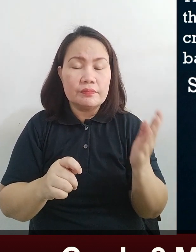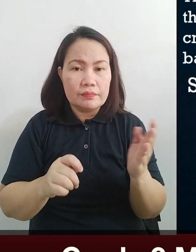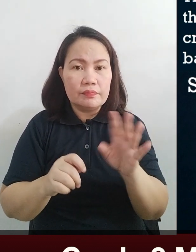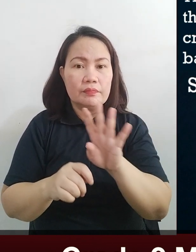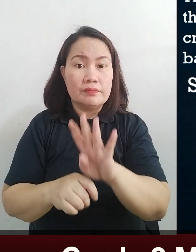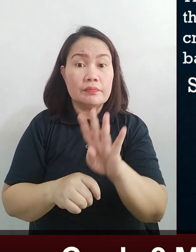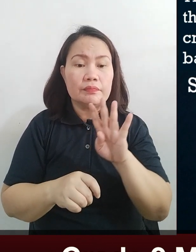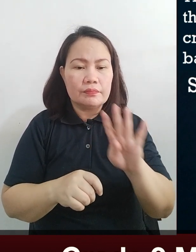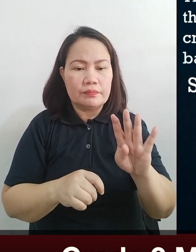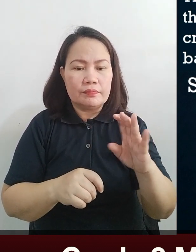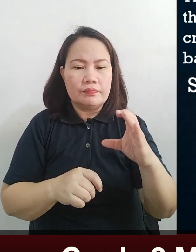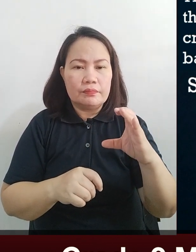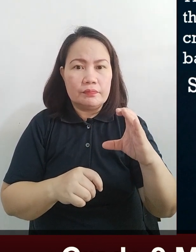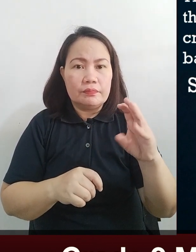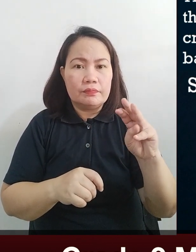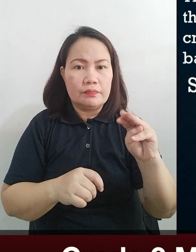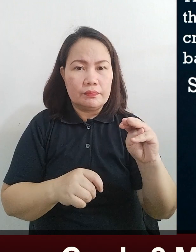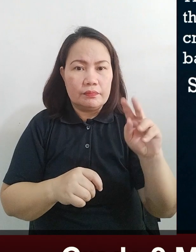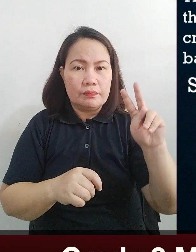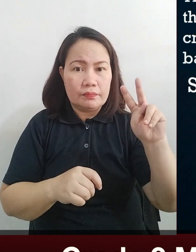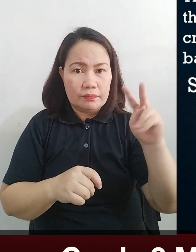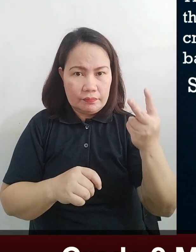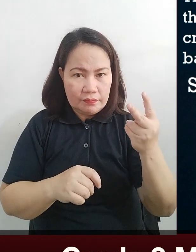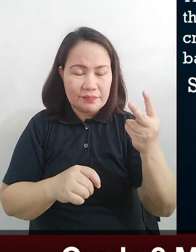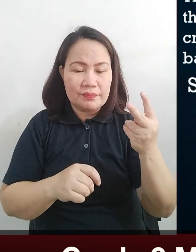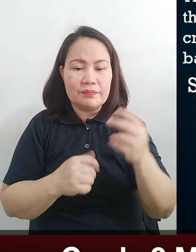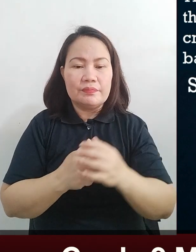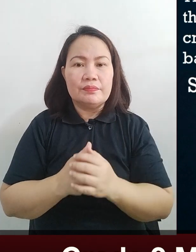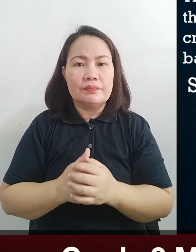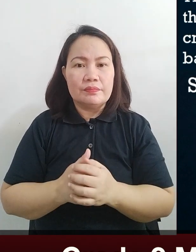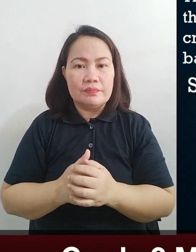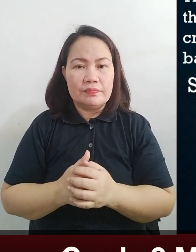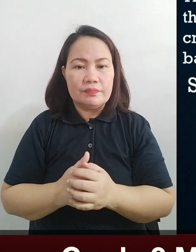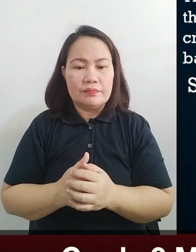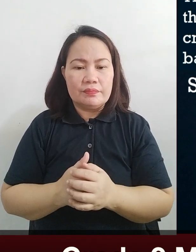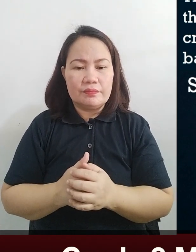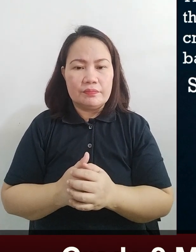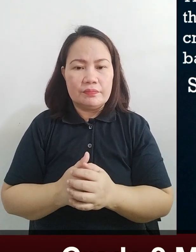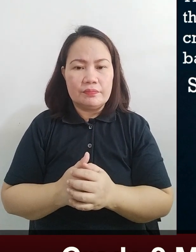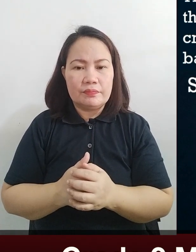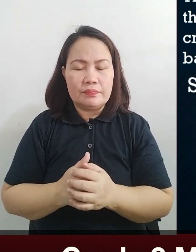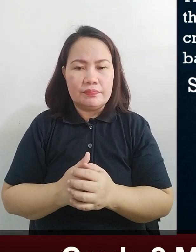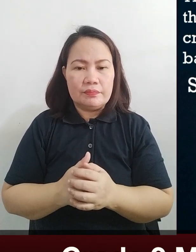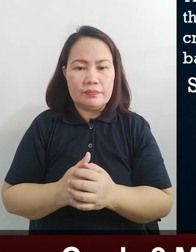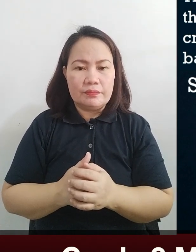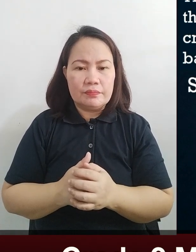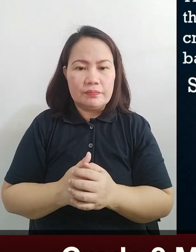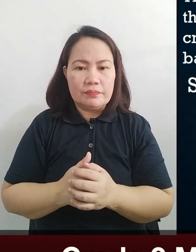11 cm, is 44 square centimeter.